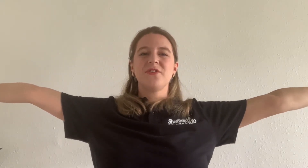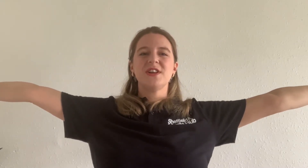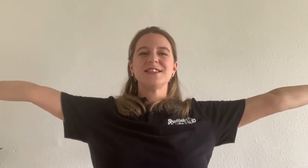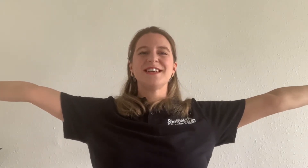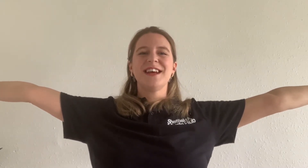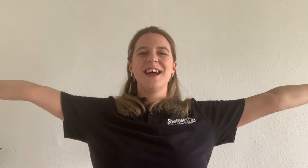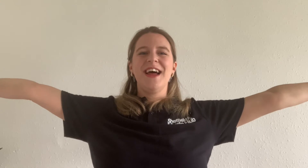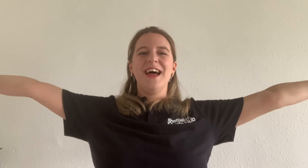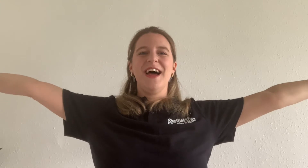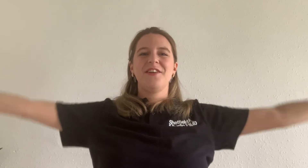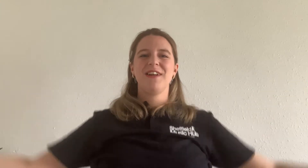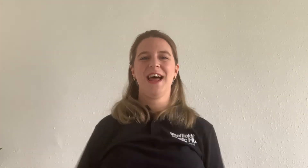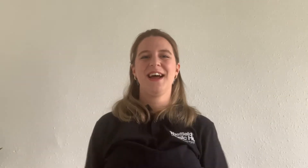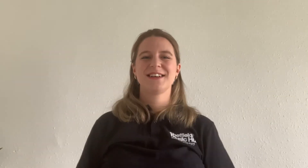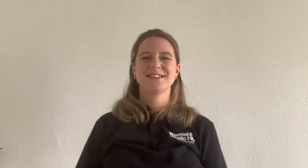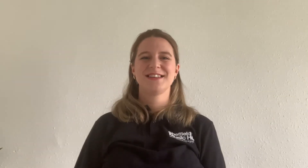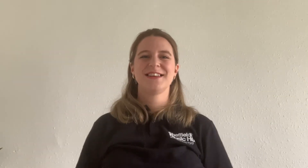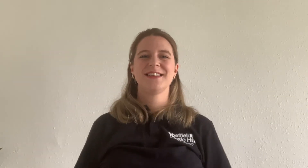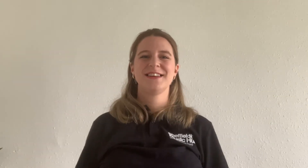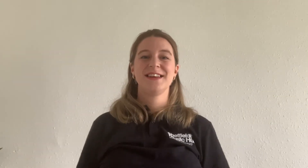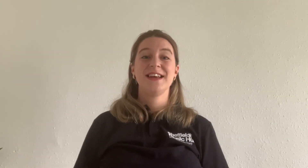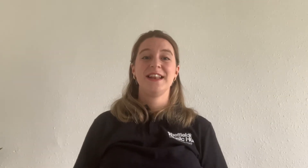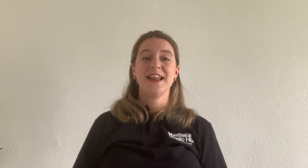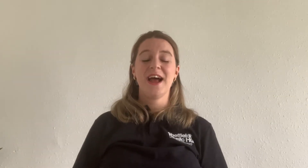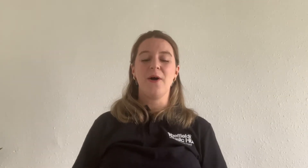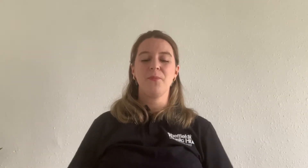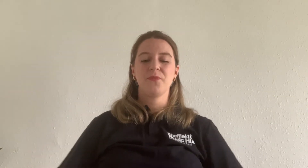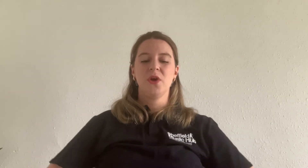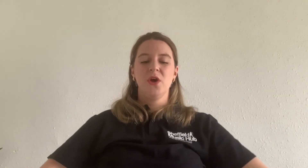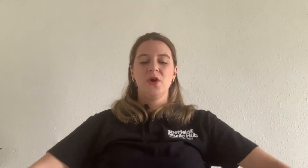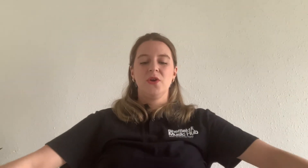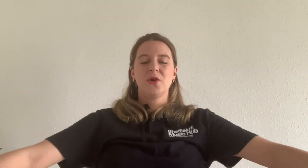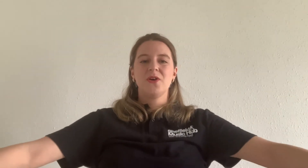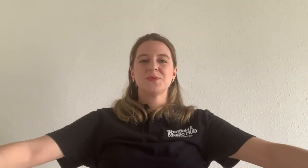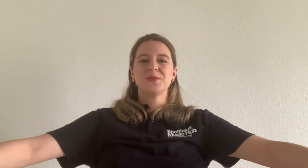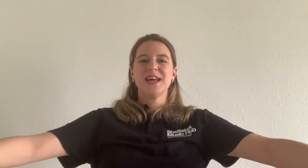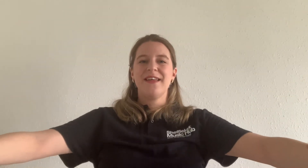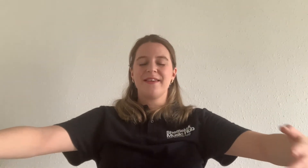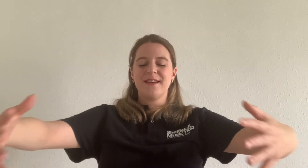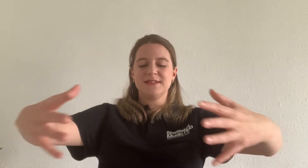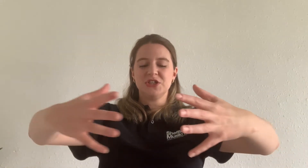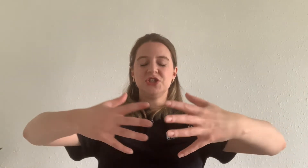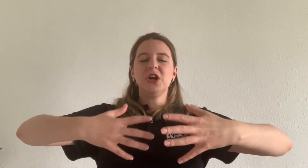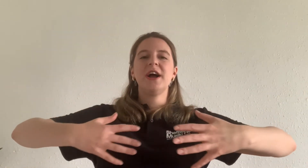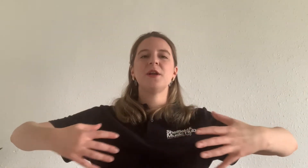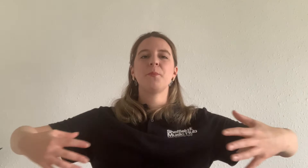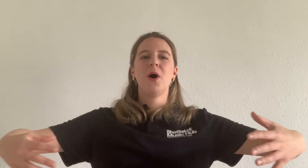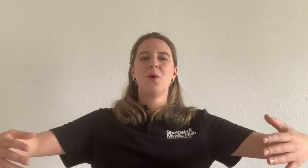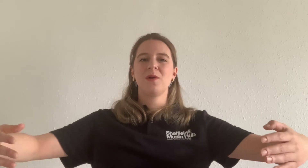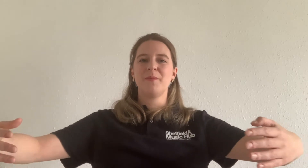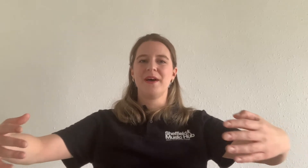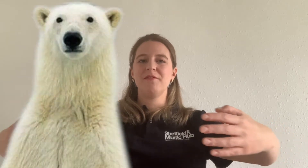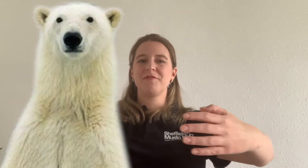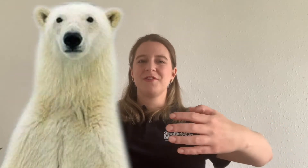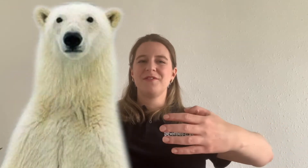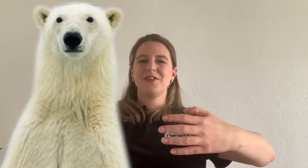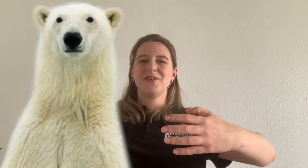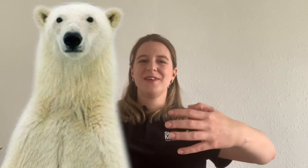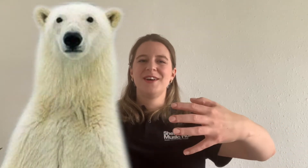front and relax. Now, you're going to pretend that there is a giant polar bear in front of you.